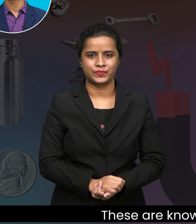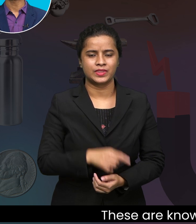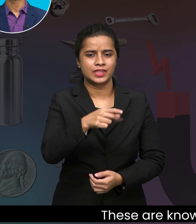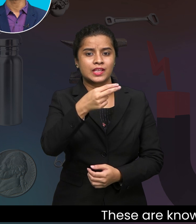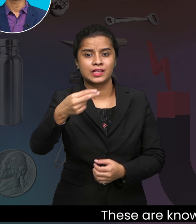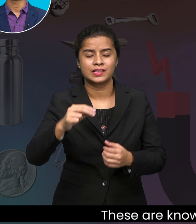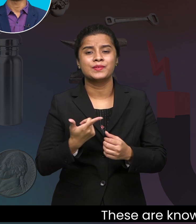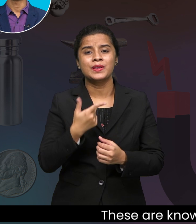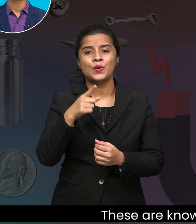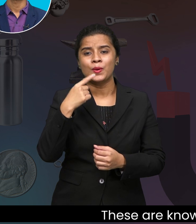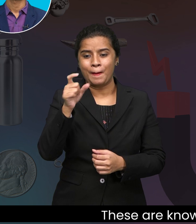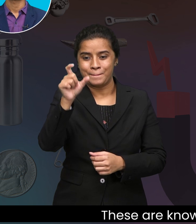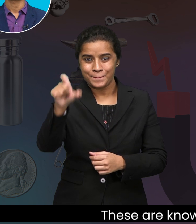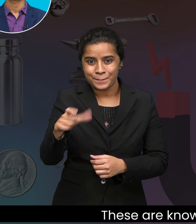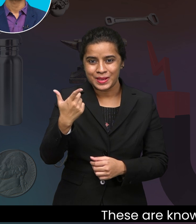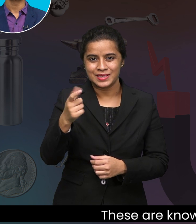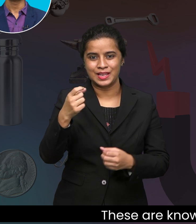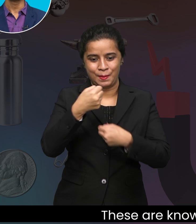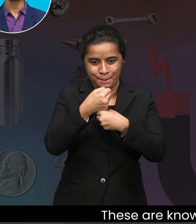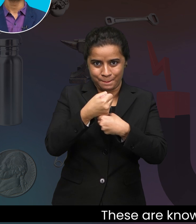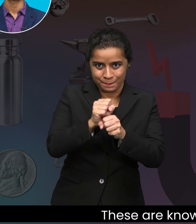These are known as artificial magnets.